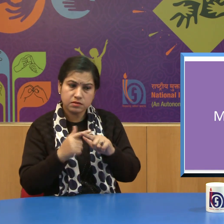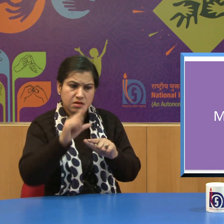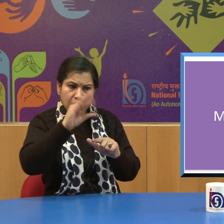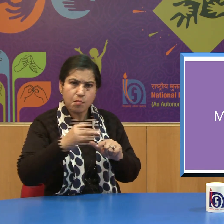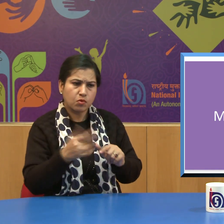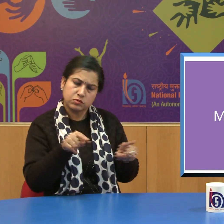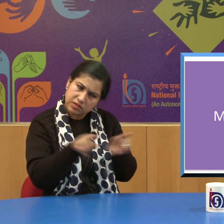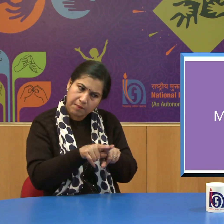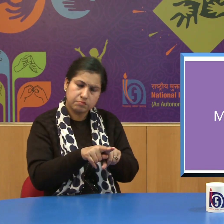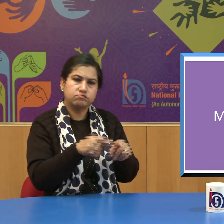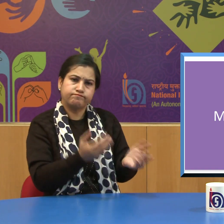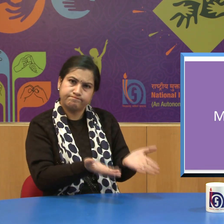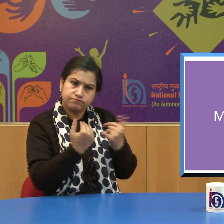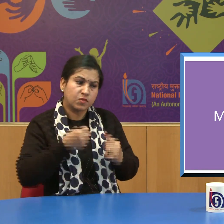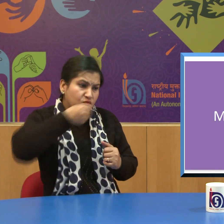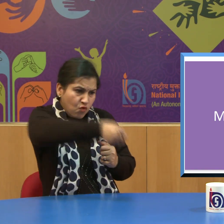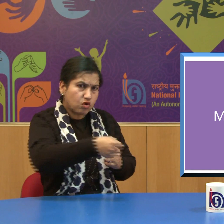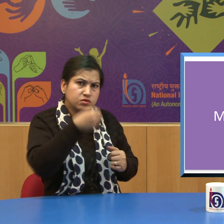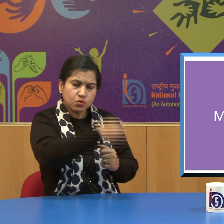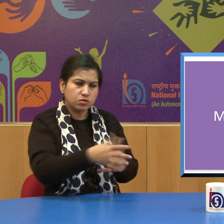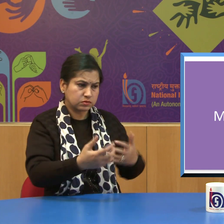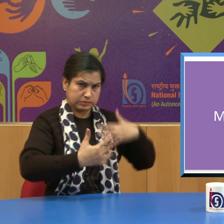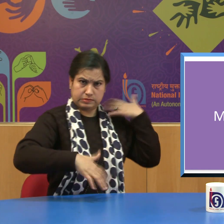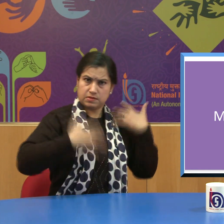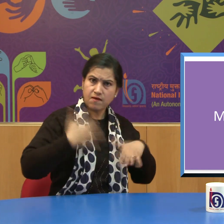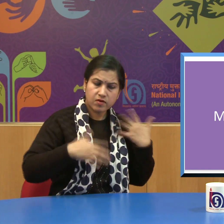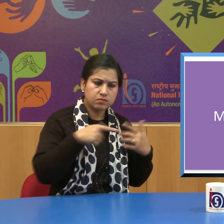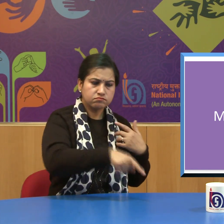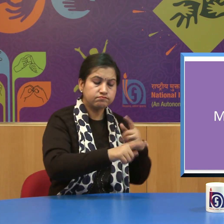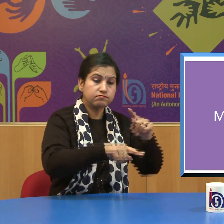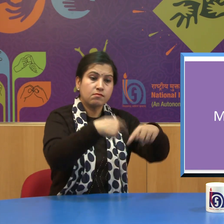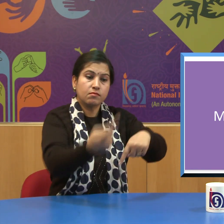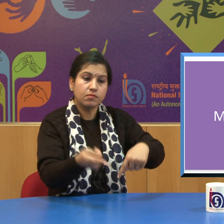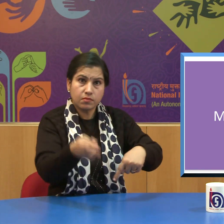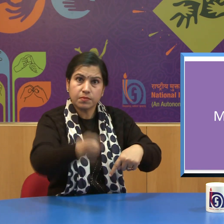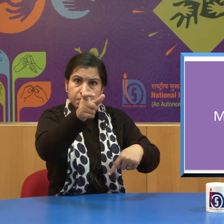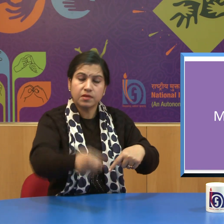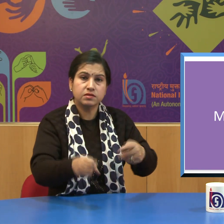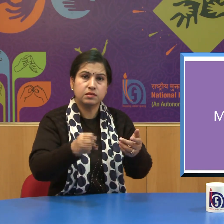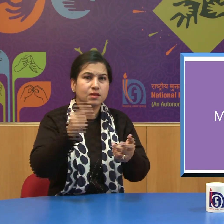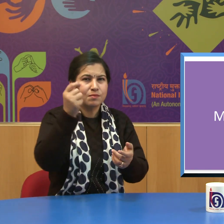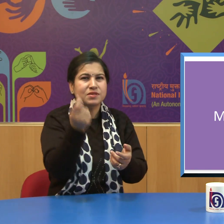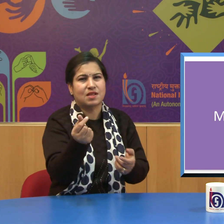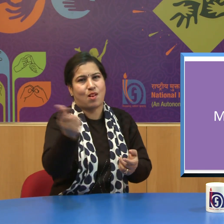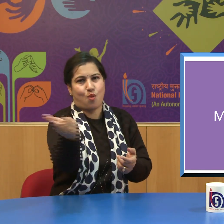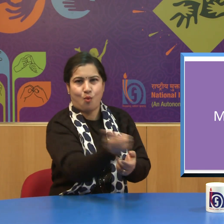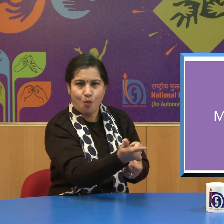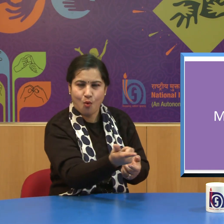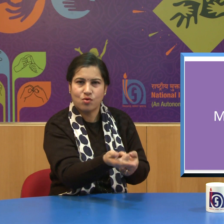and this forced the farmers to borrow money as loan from money